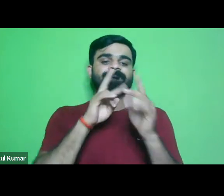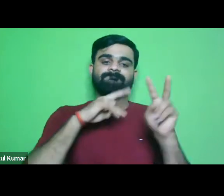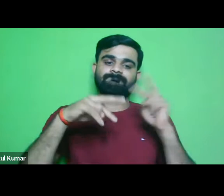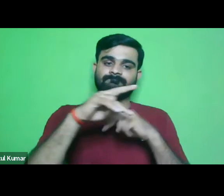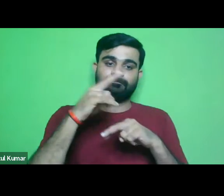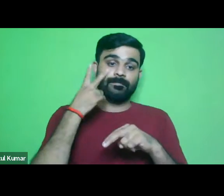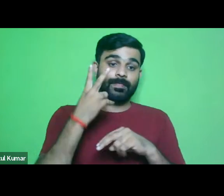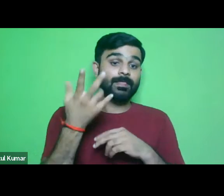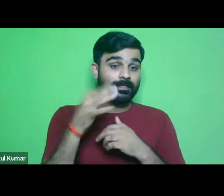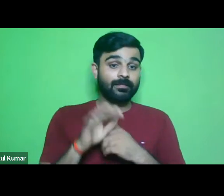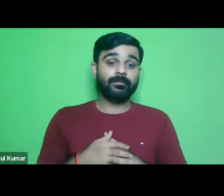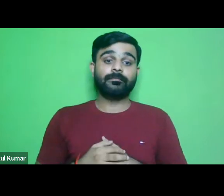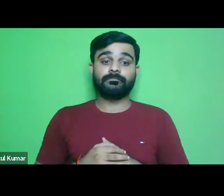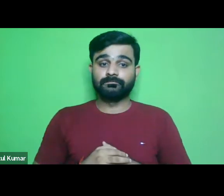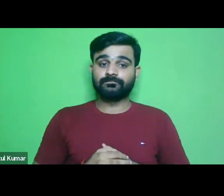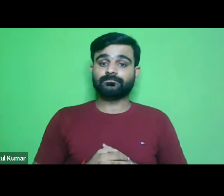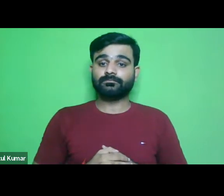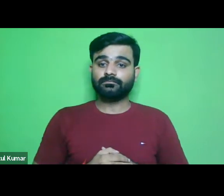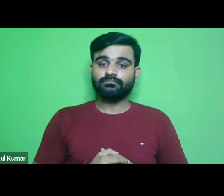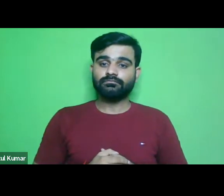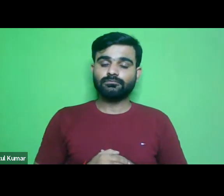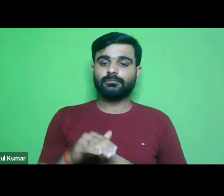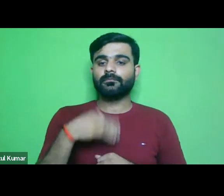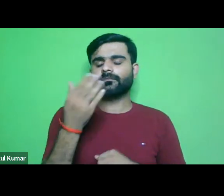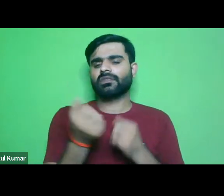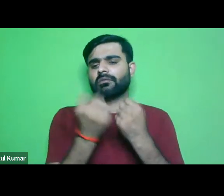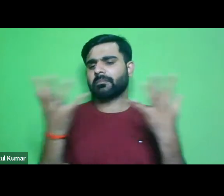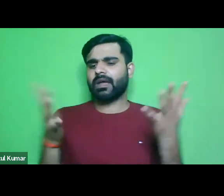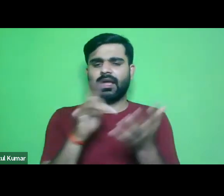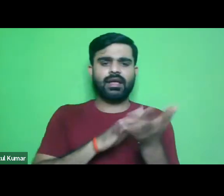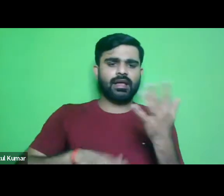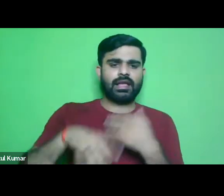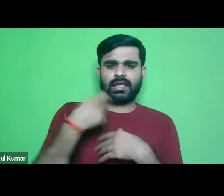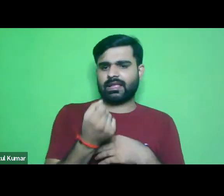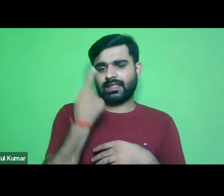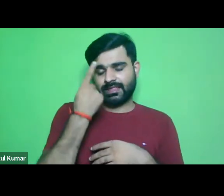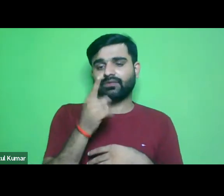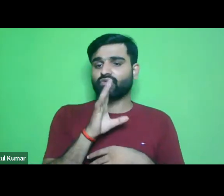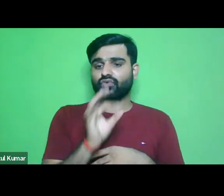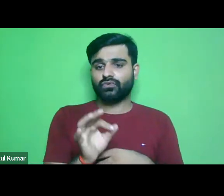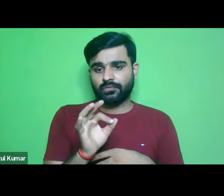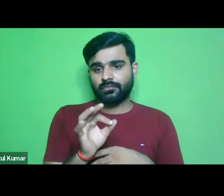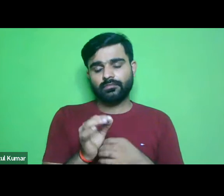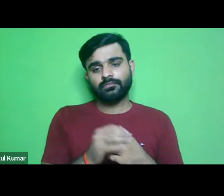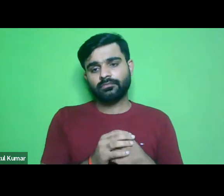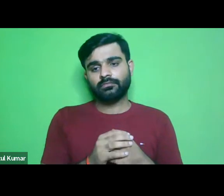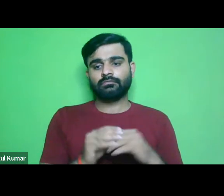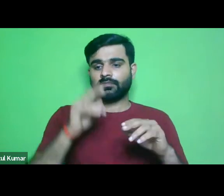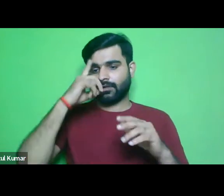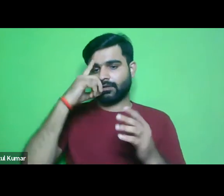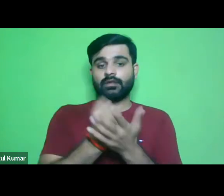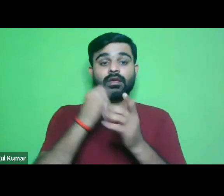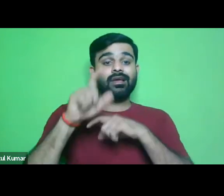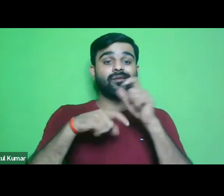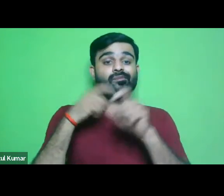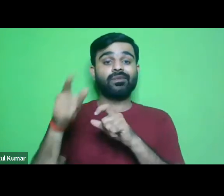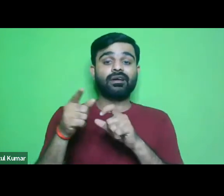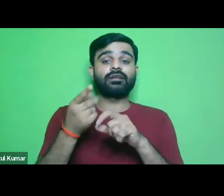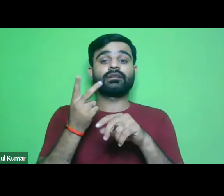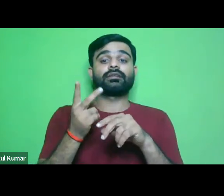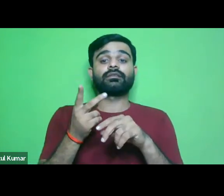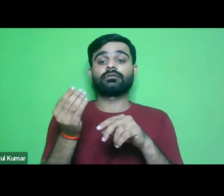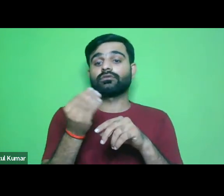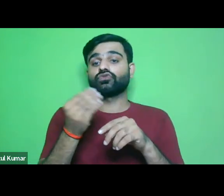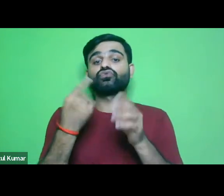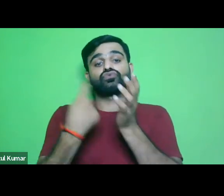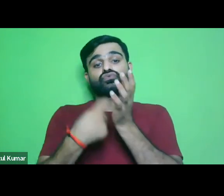also see this for a lot of other sectors as well, unless, of course, a company decides to only bring certain benefits to